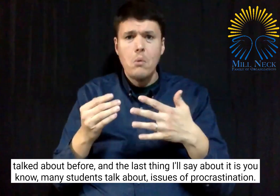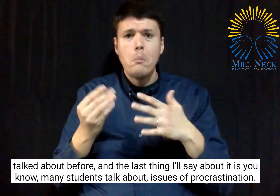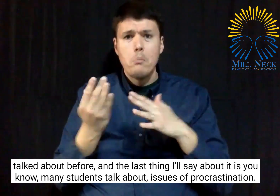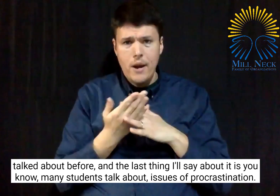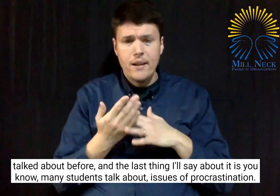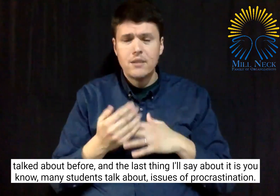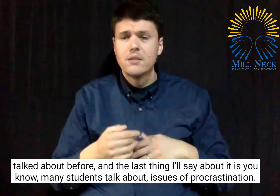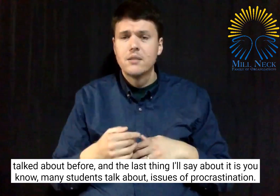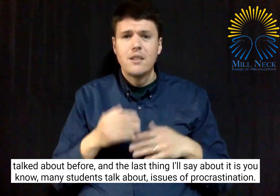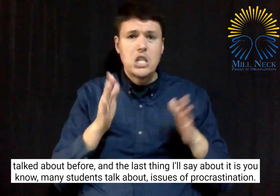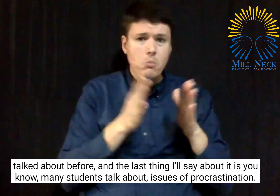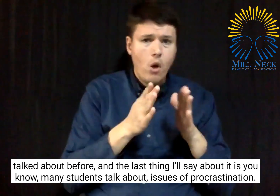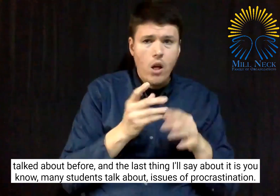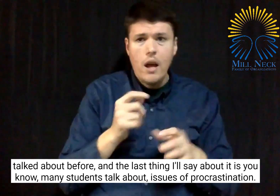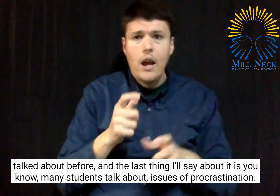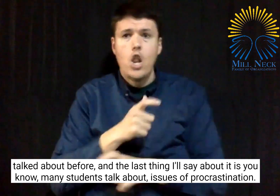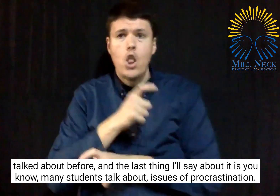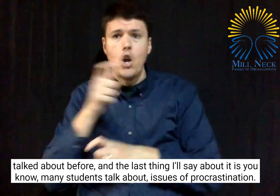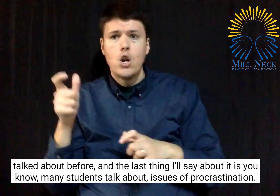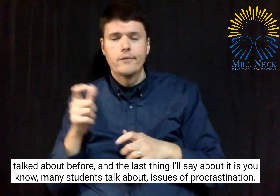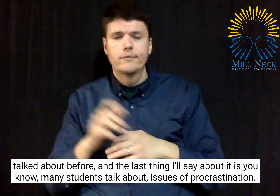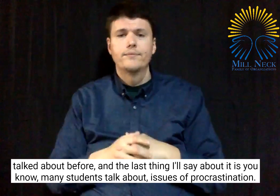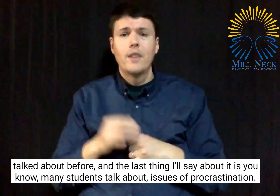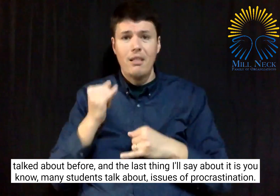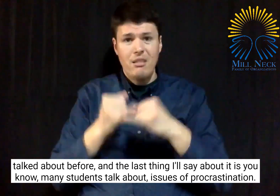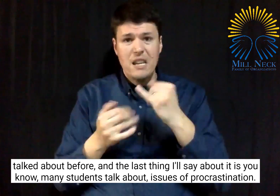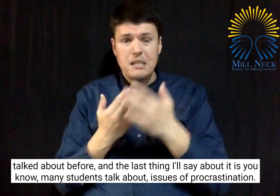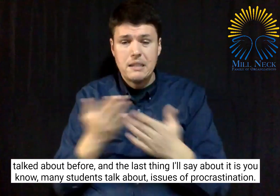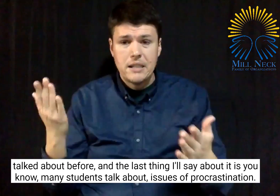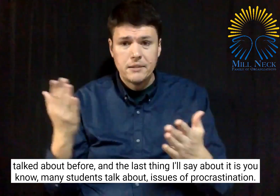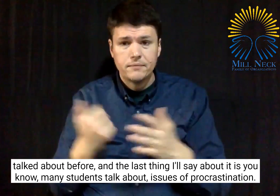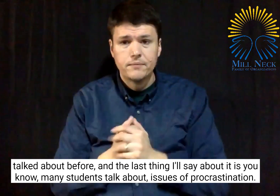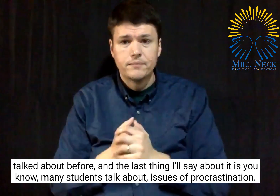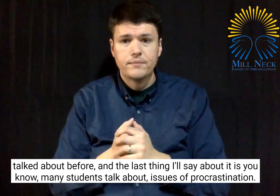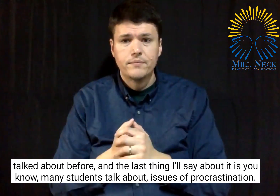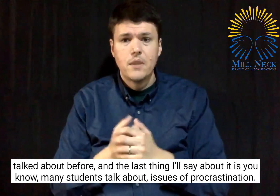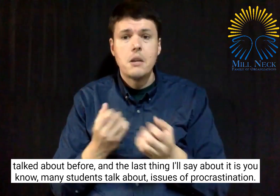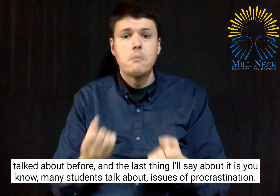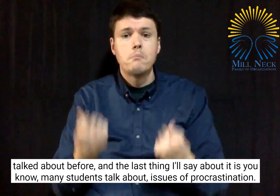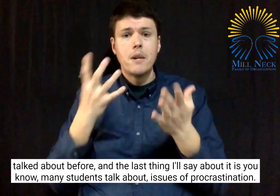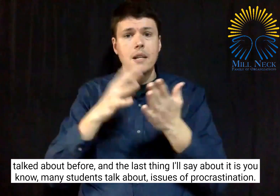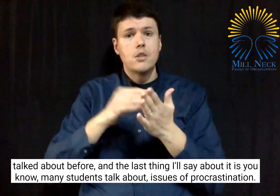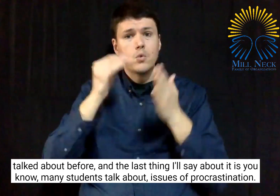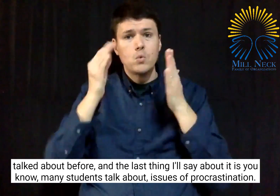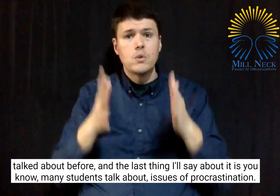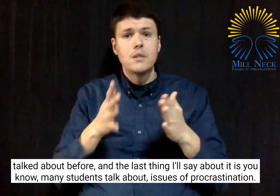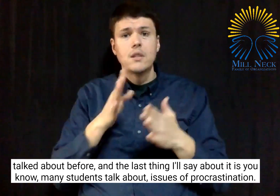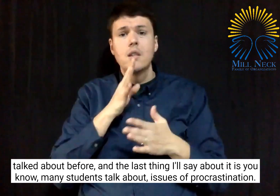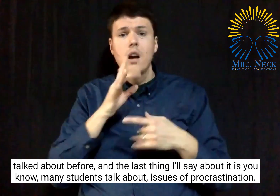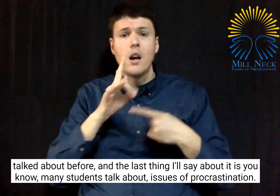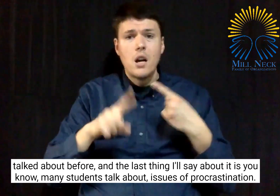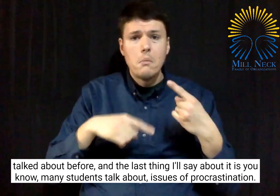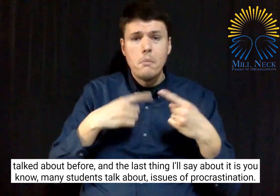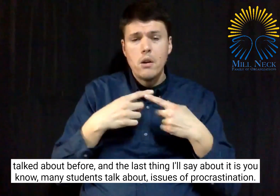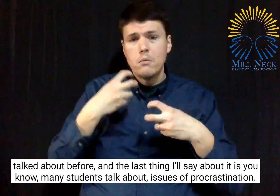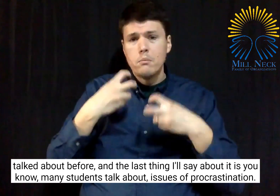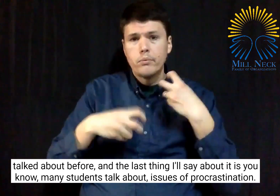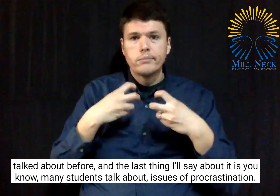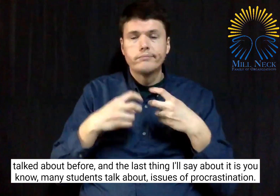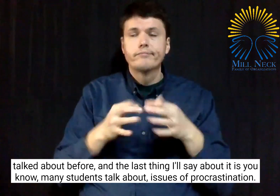about before. And the last thing I'll say about it is, many students talk about issues with procrastination. And